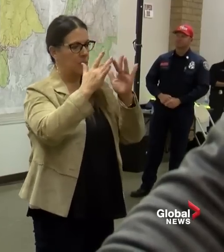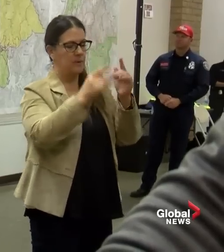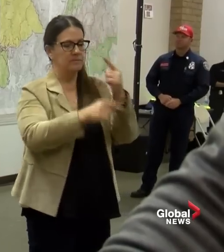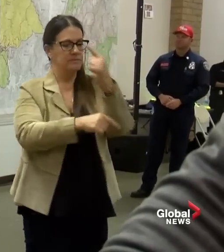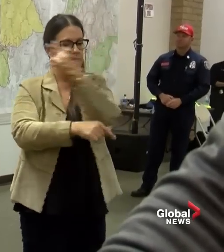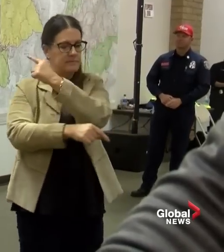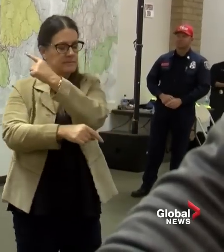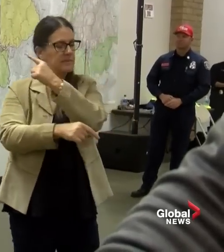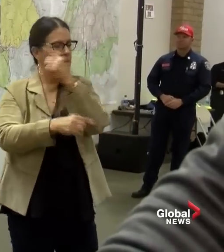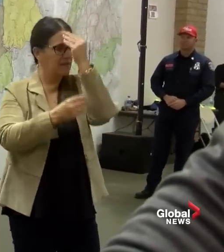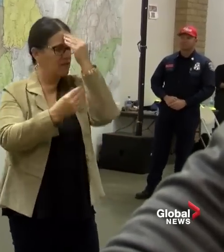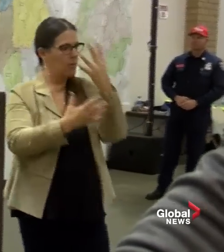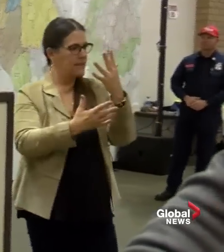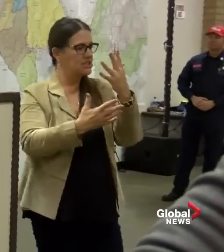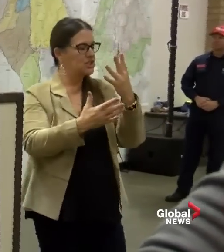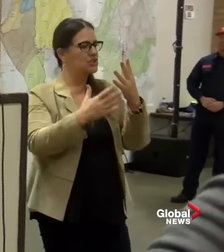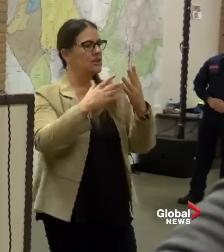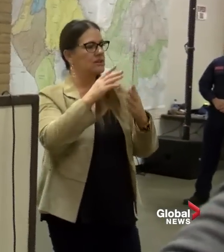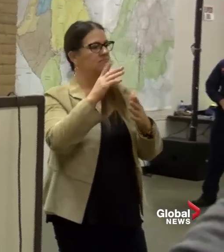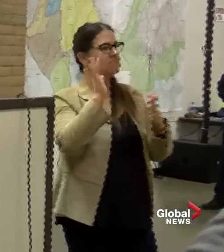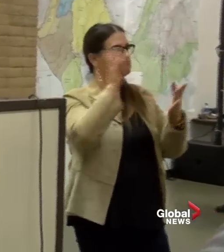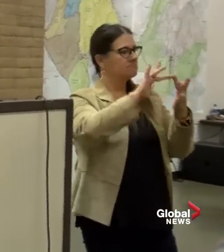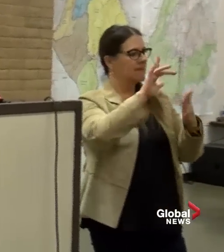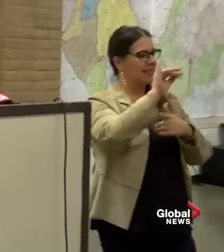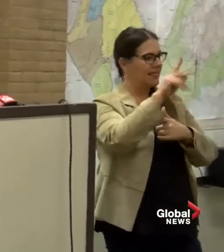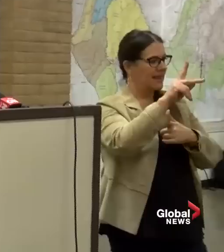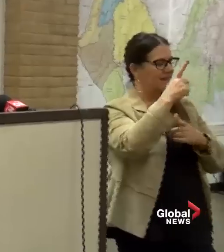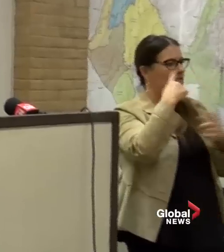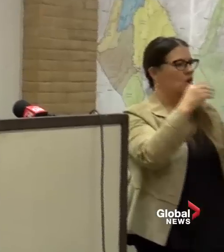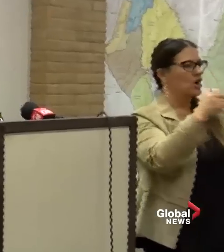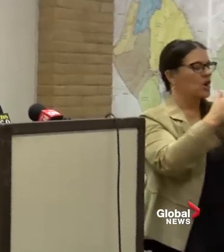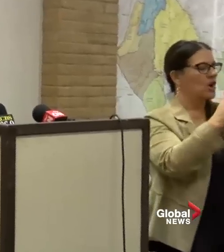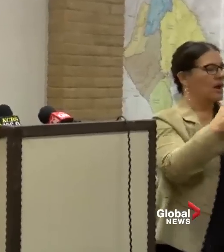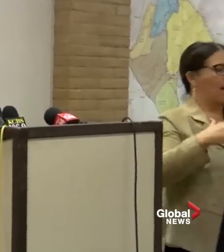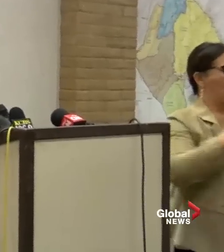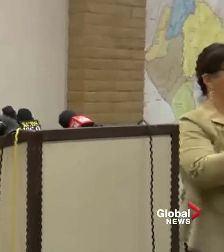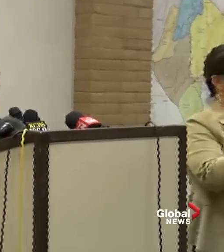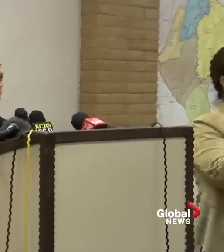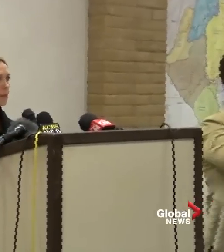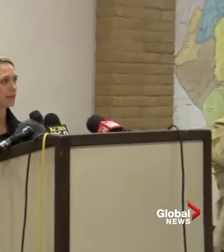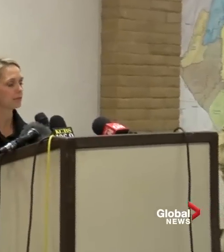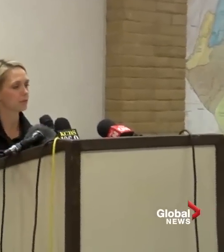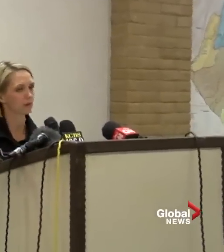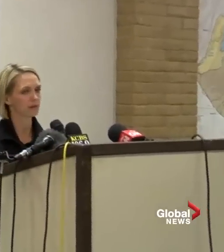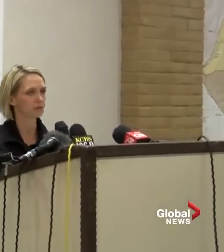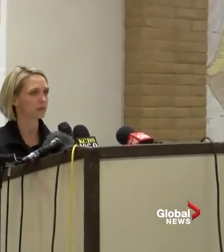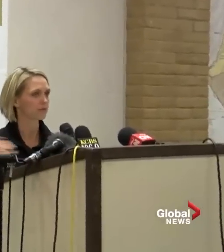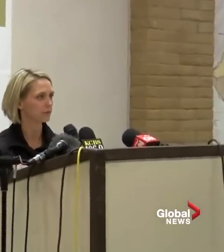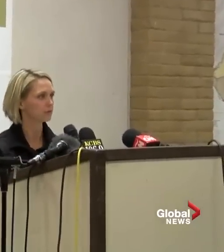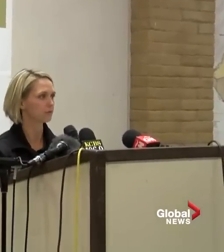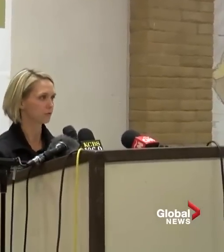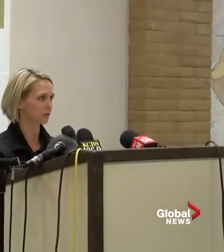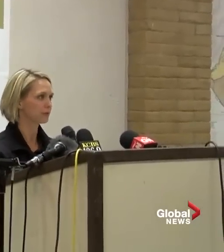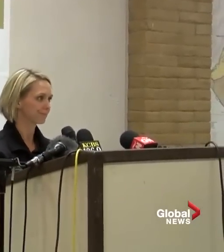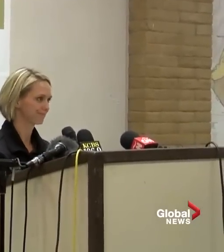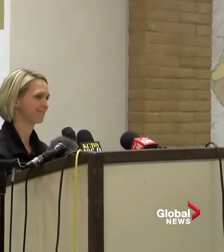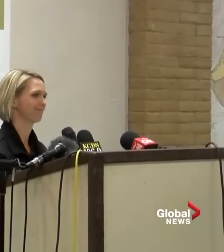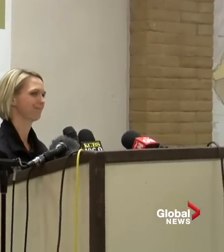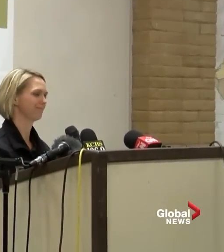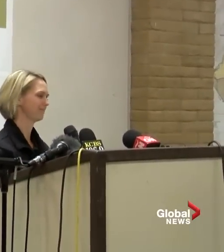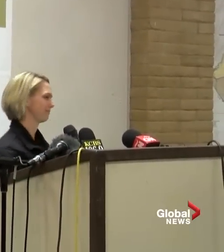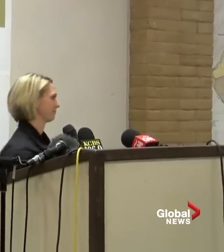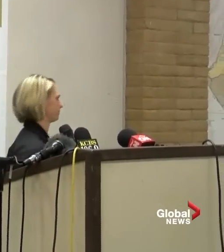www.buttecountyrecovers.org that has information. There's also a link here to go to for updates. Thank you everybody for coming, and if you want to do interviews, feel free.